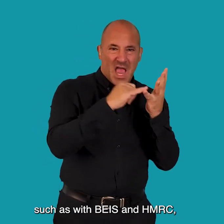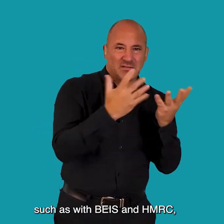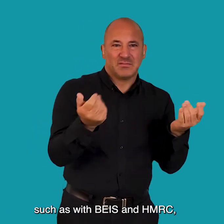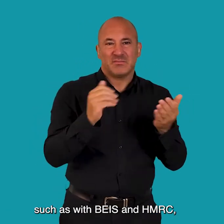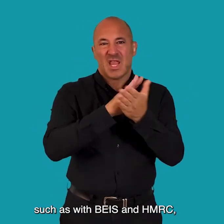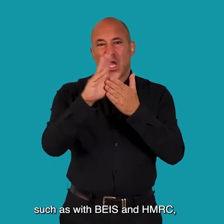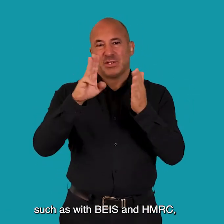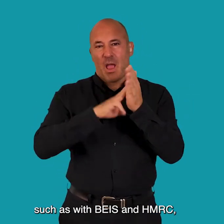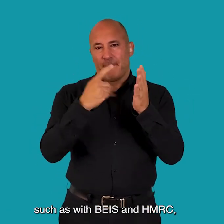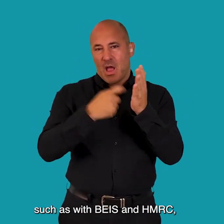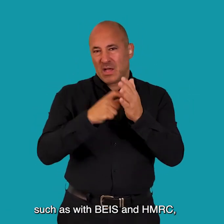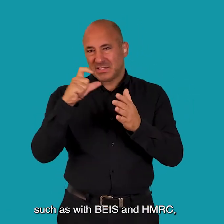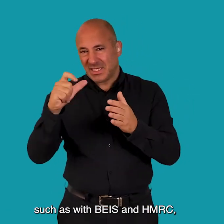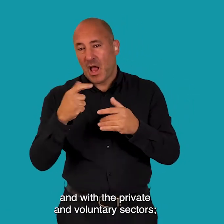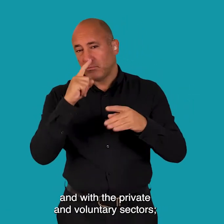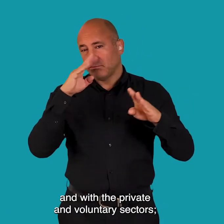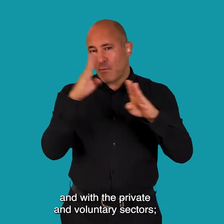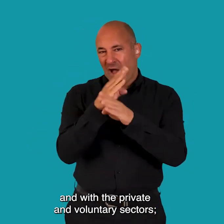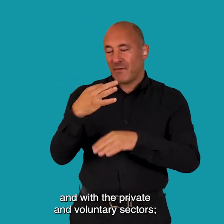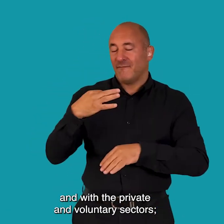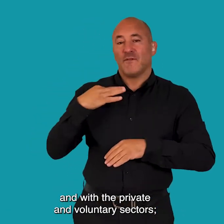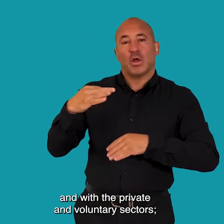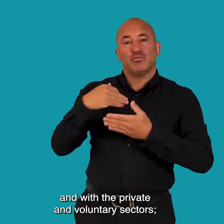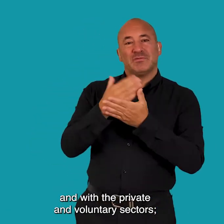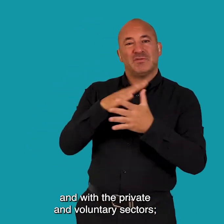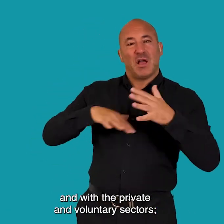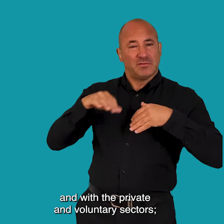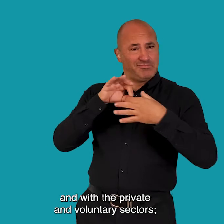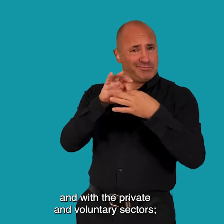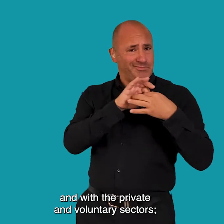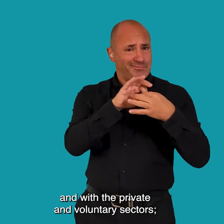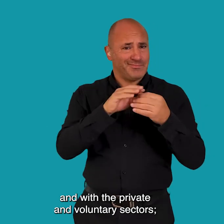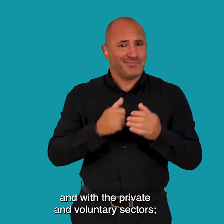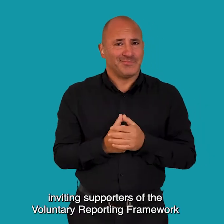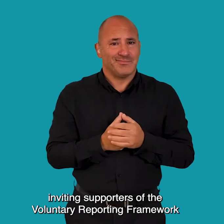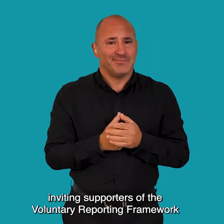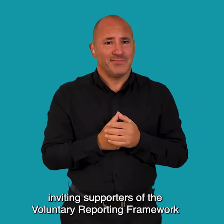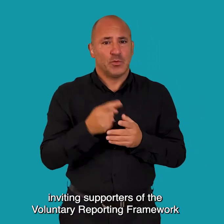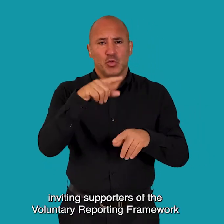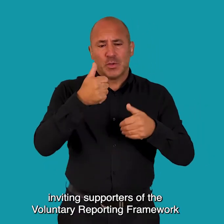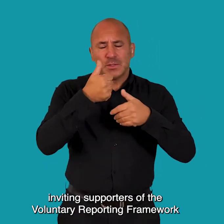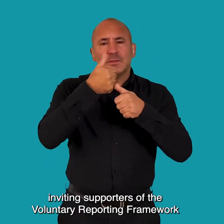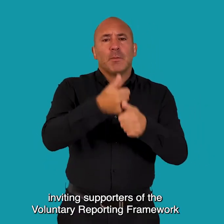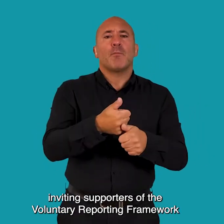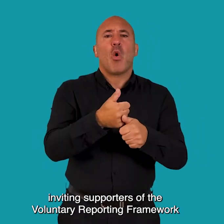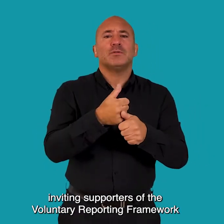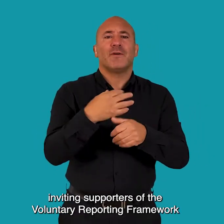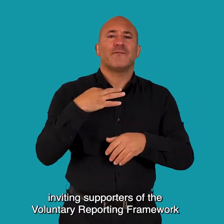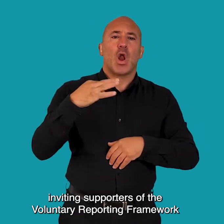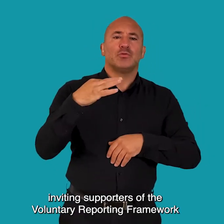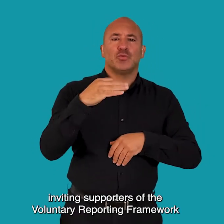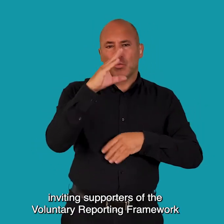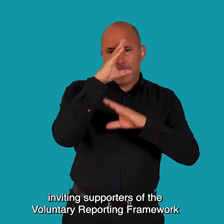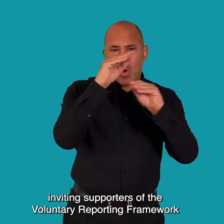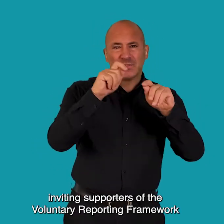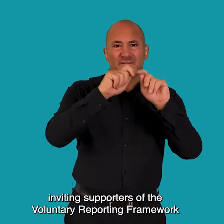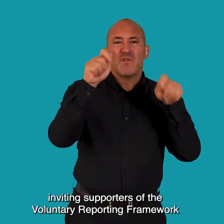and HMRC, and with the private and voluntary sectors. Inviting supporters of the voluntary reporting framework